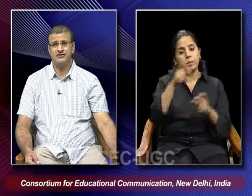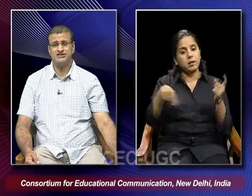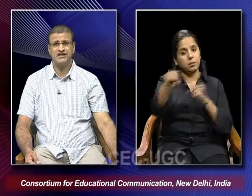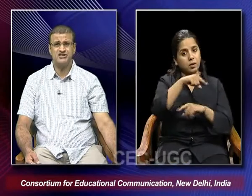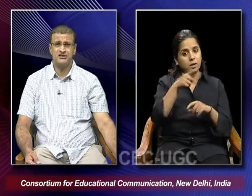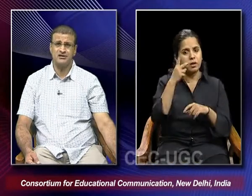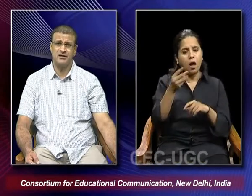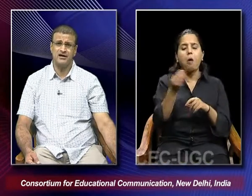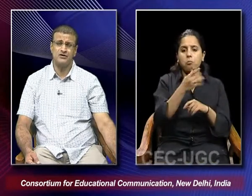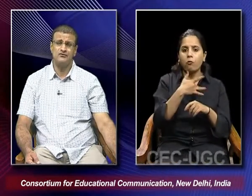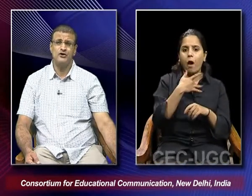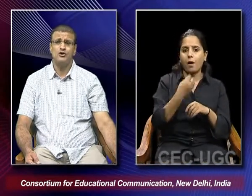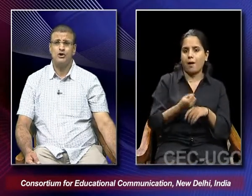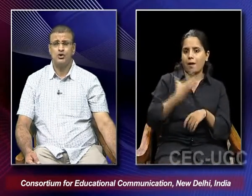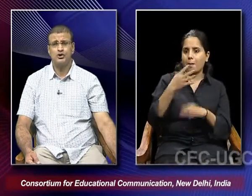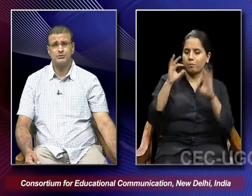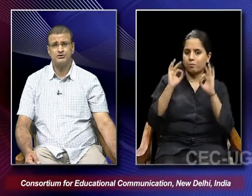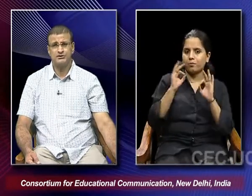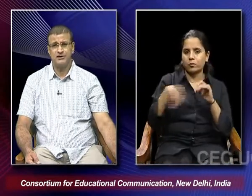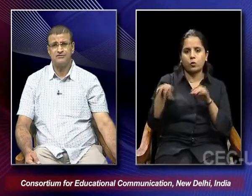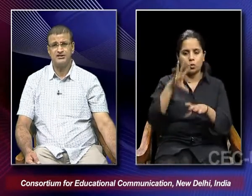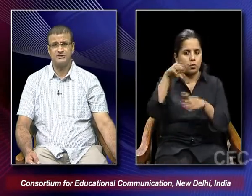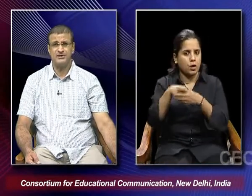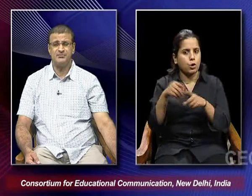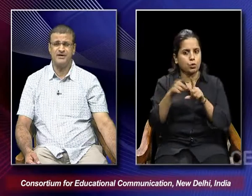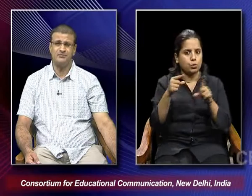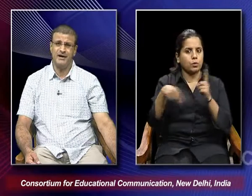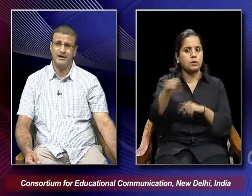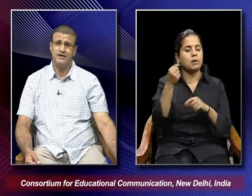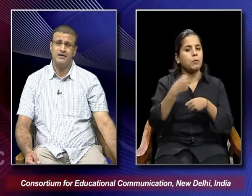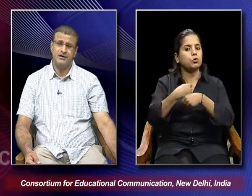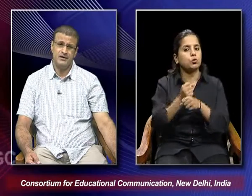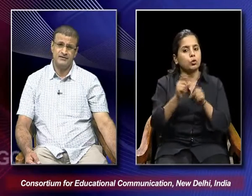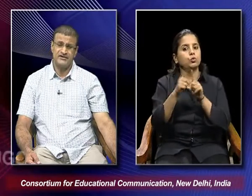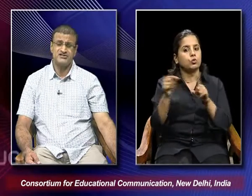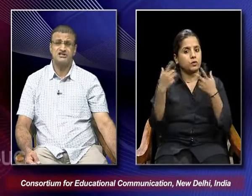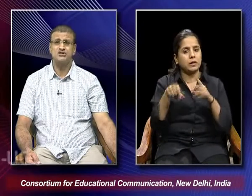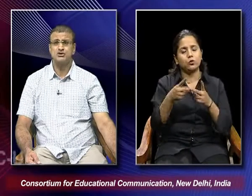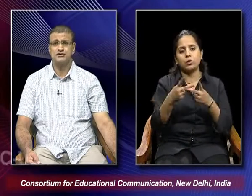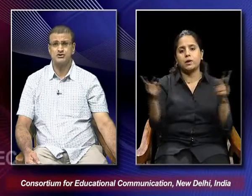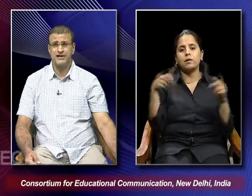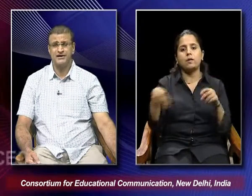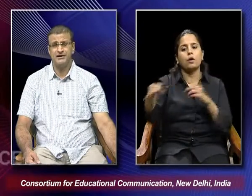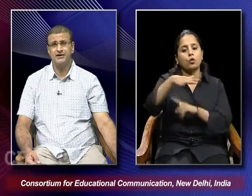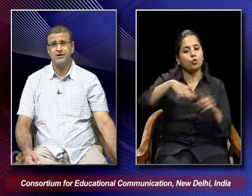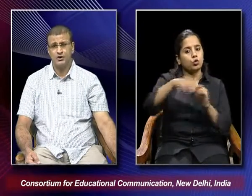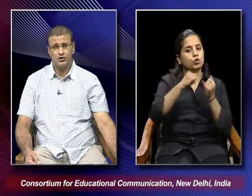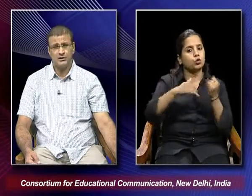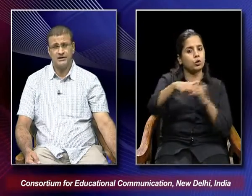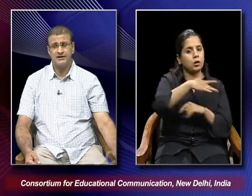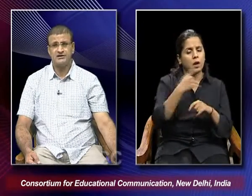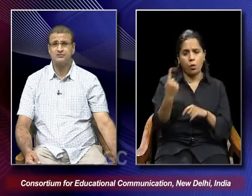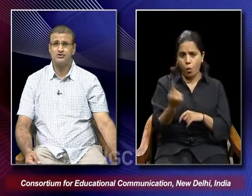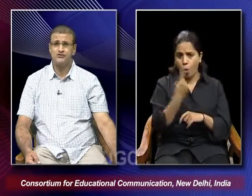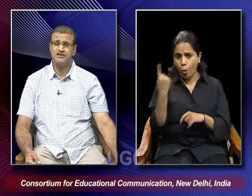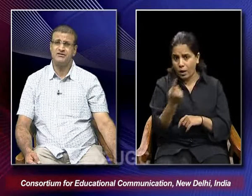a way cherishing the kind of contribution which has been made by different sections of the society, not only